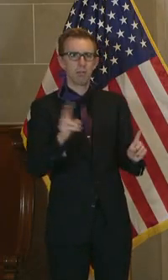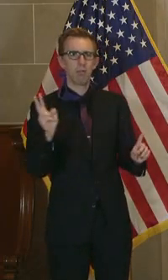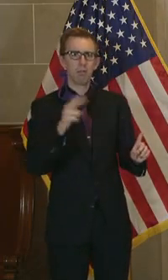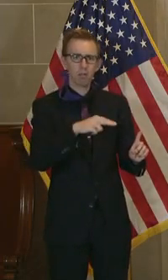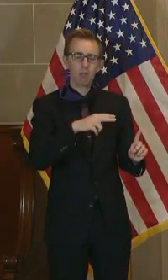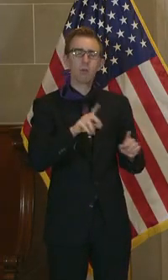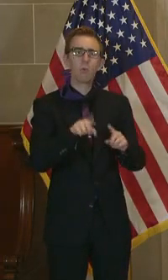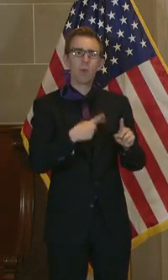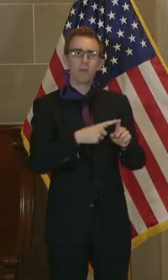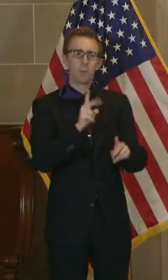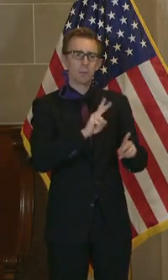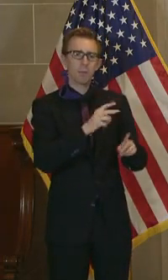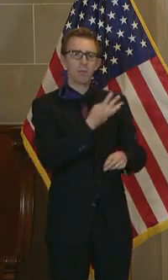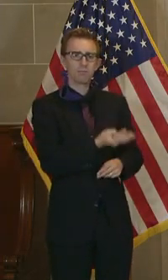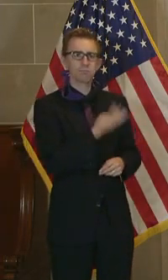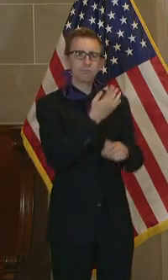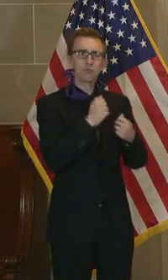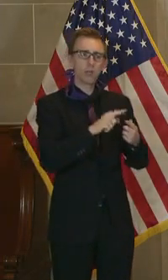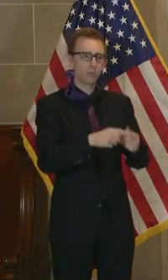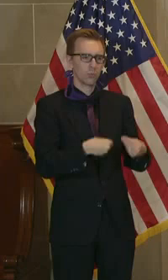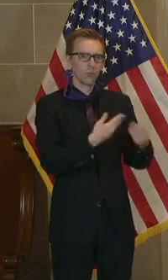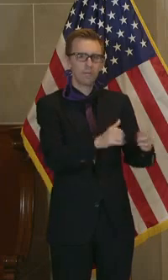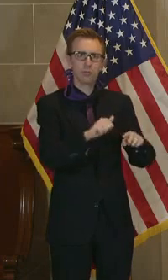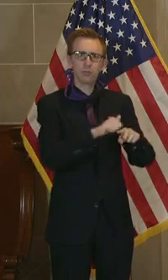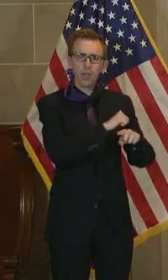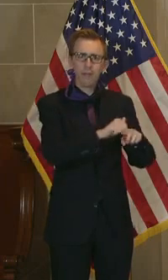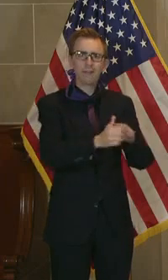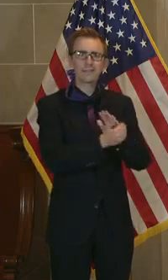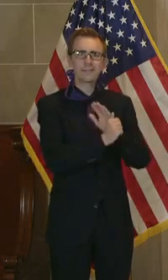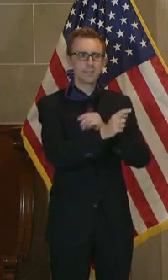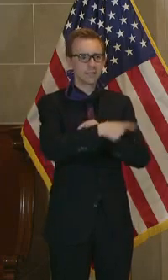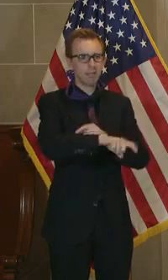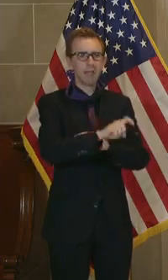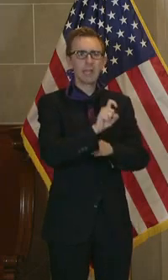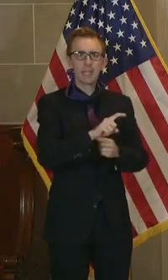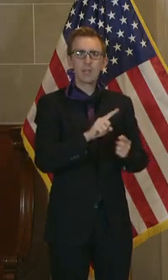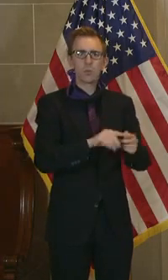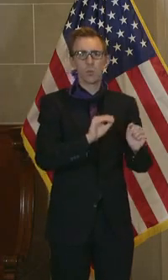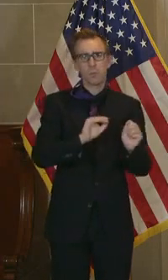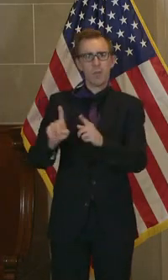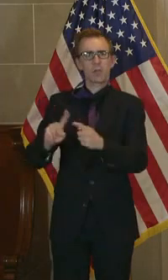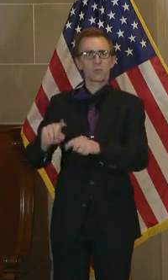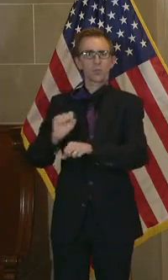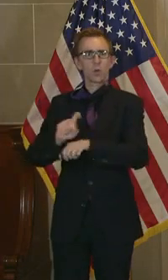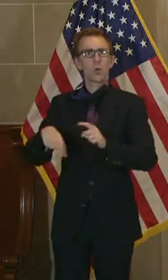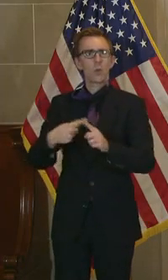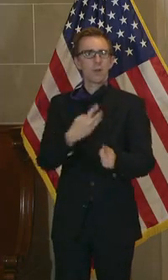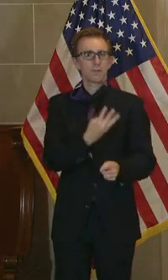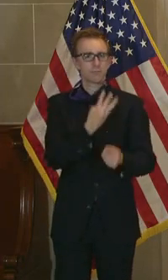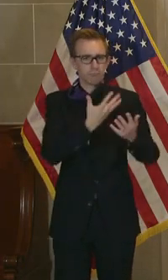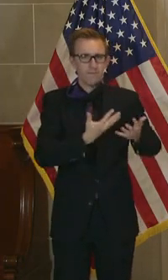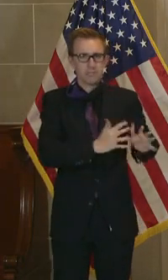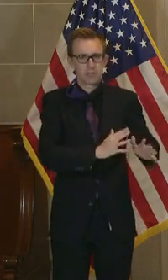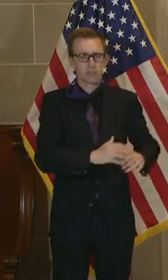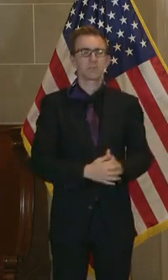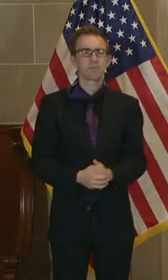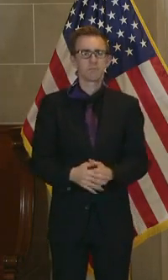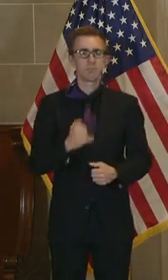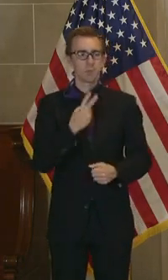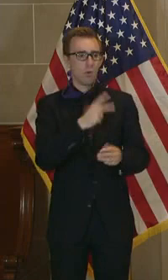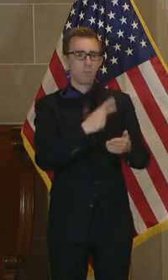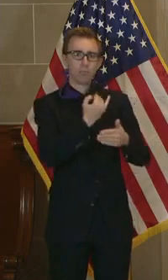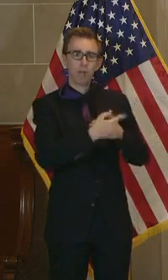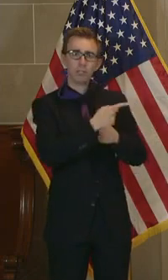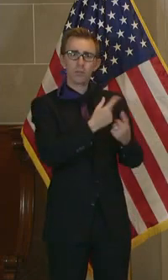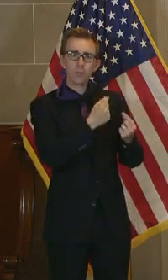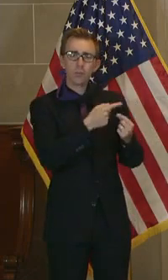with people that are incarcerated to give them training and the skills they need to re-enter the workforce. See, some of the projects they did up there yesterday was